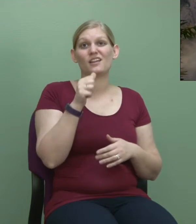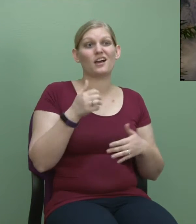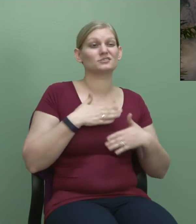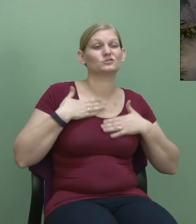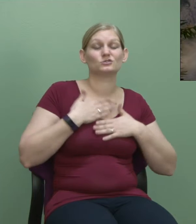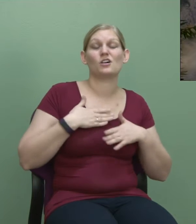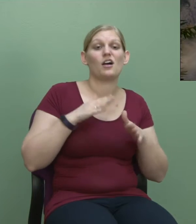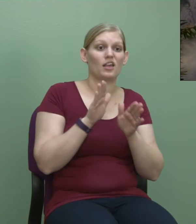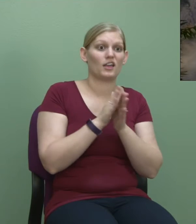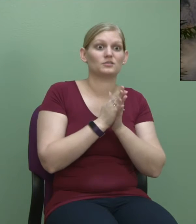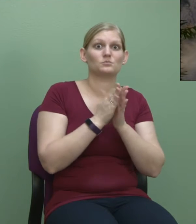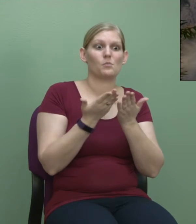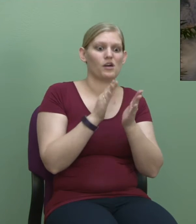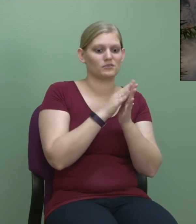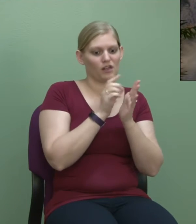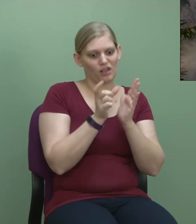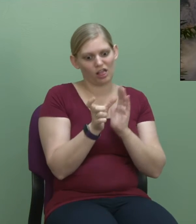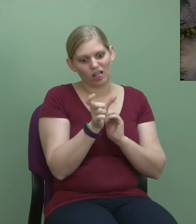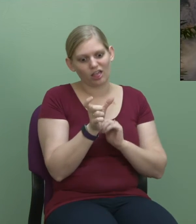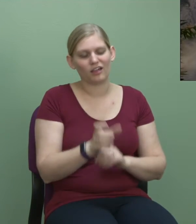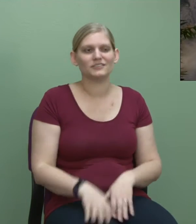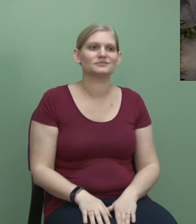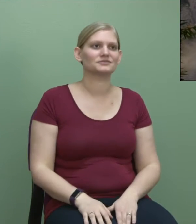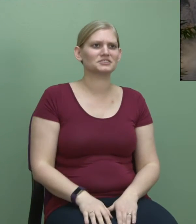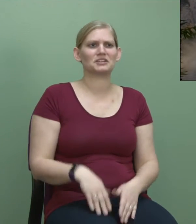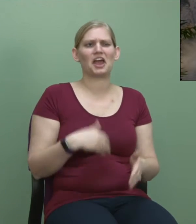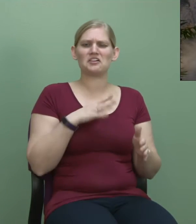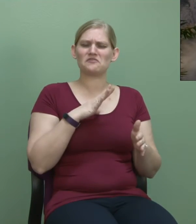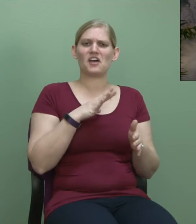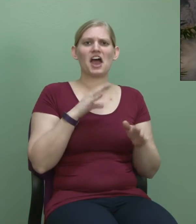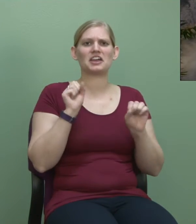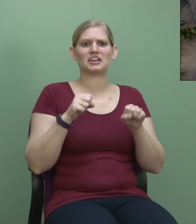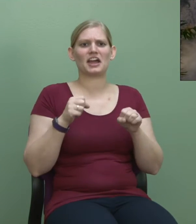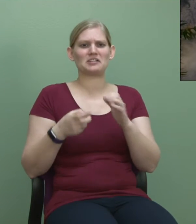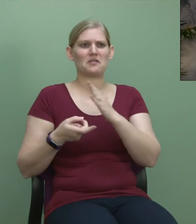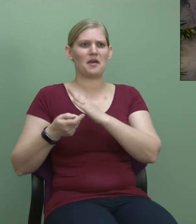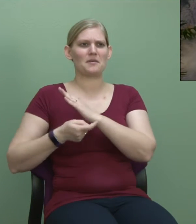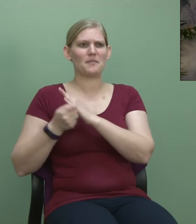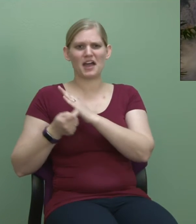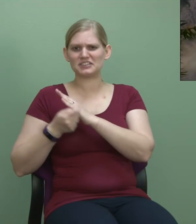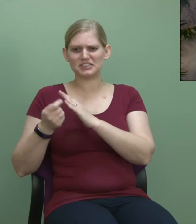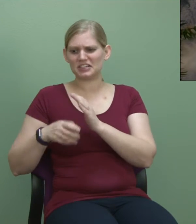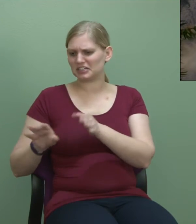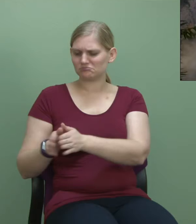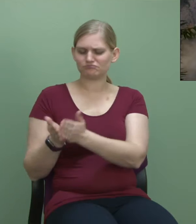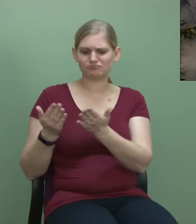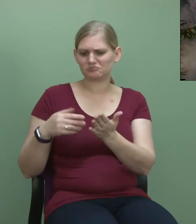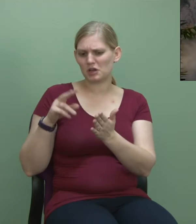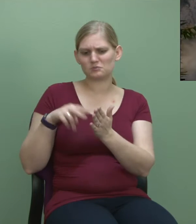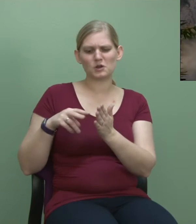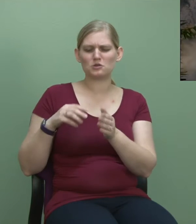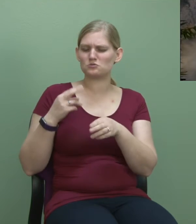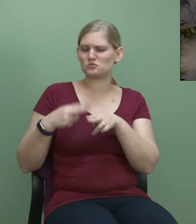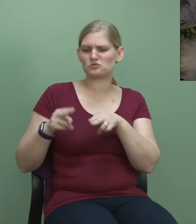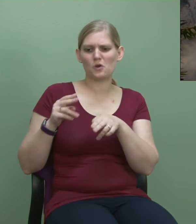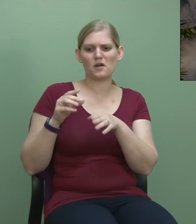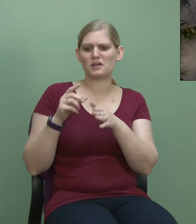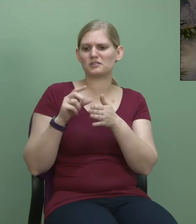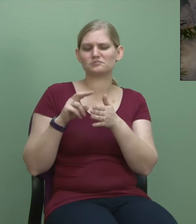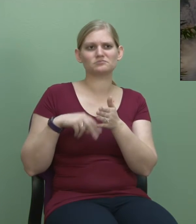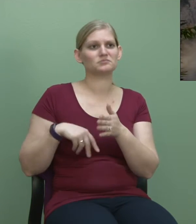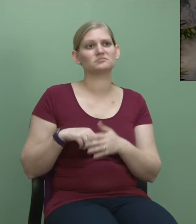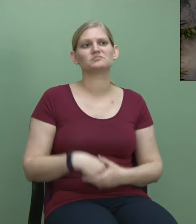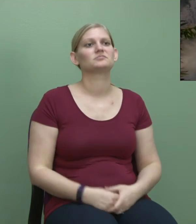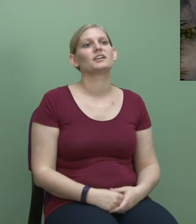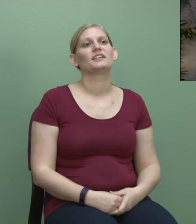long novels, then go ahead and pick up a magazine and read a magazine every so often, short articles of things, and continue learning yourself. When you